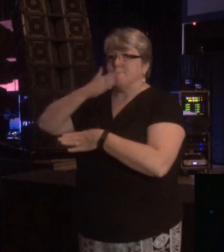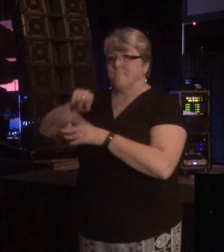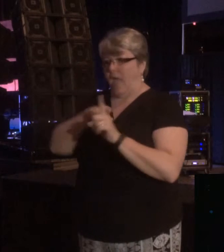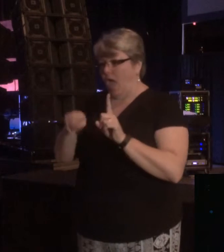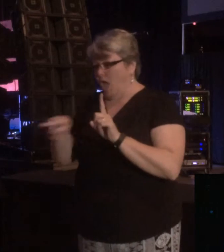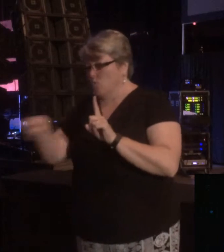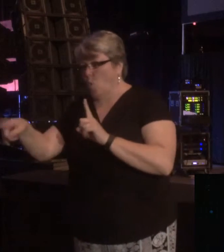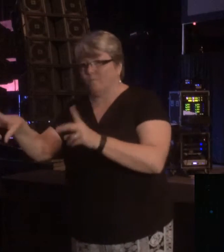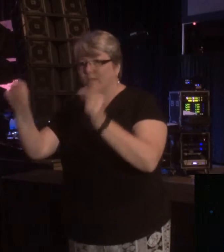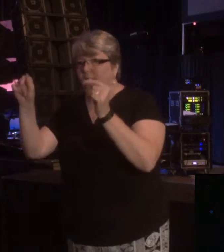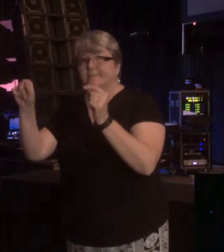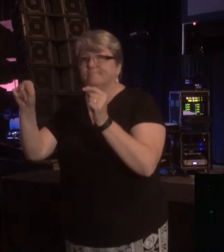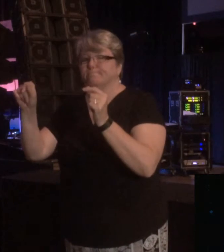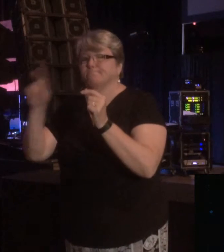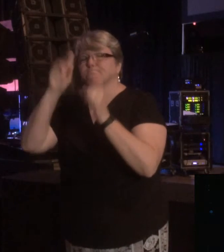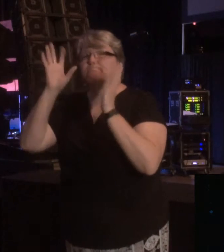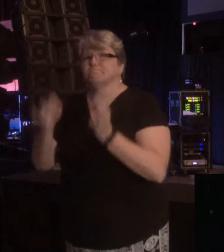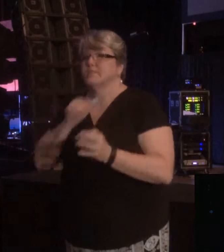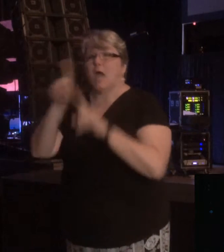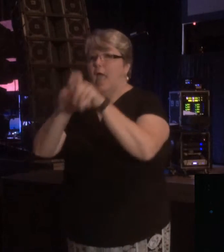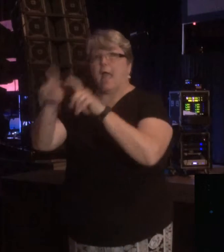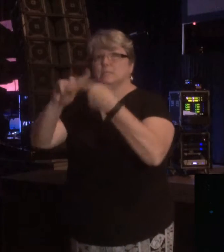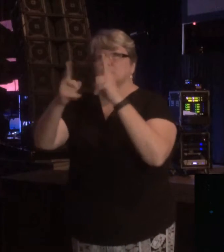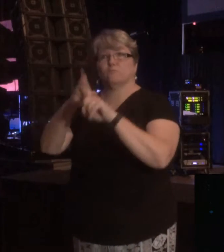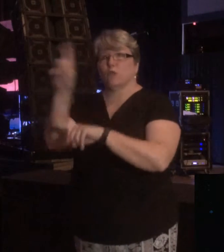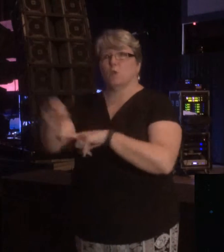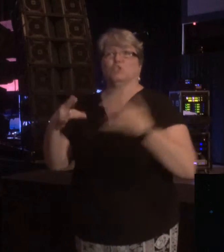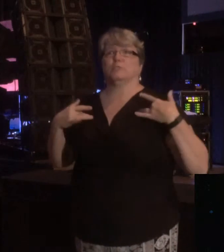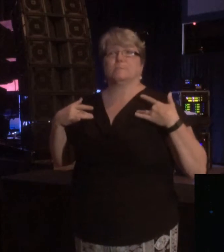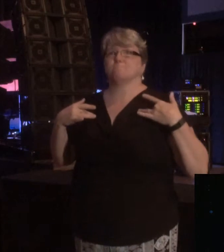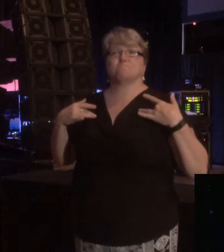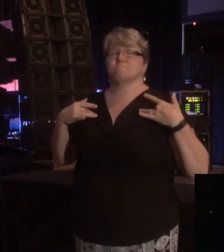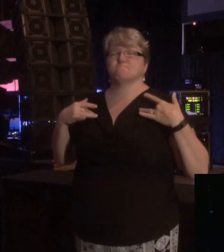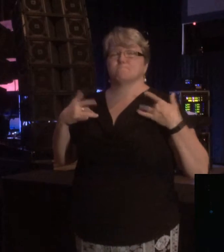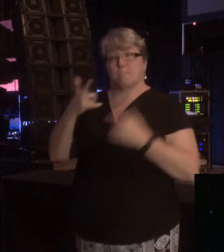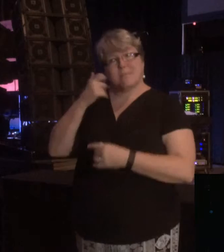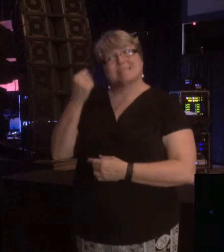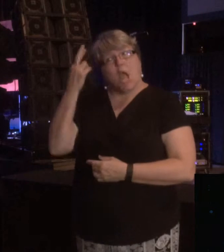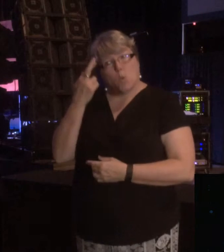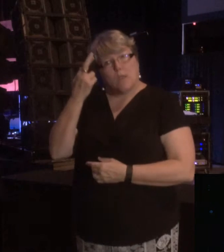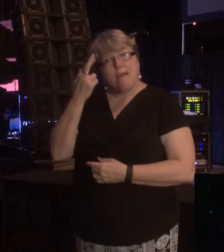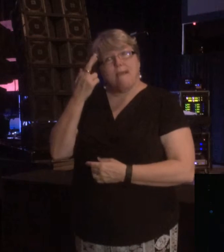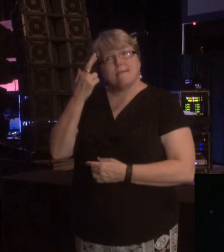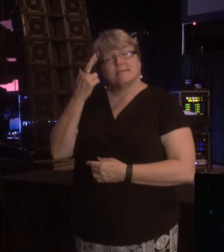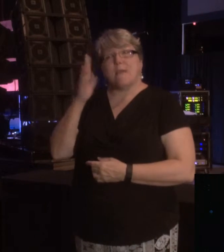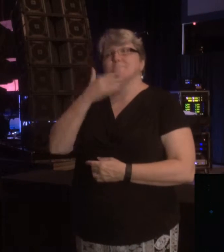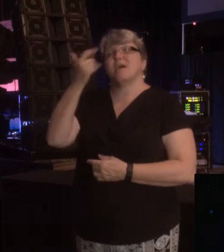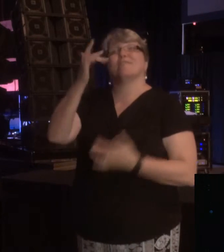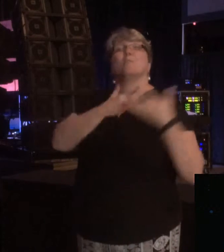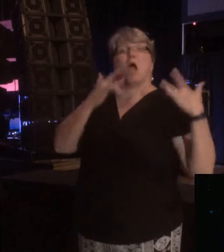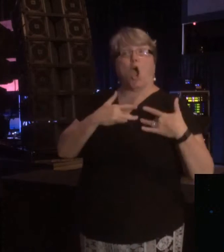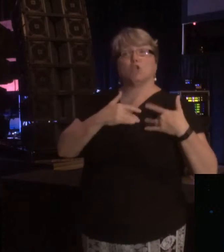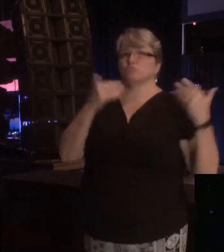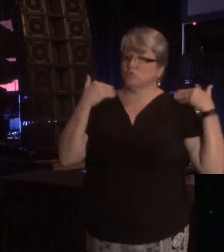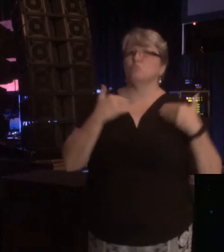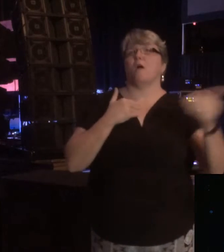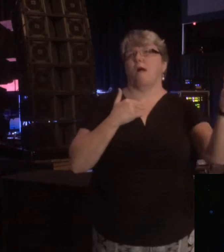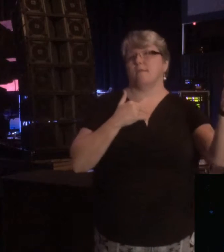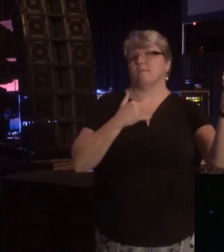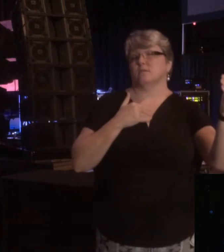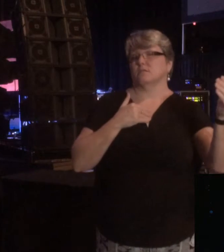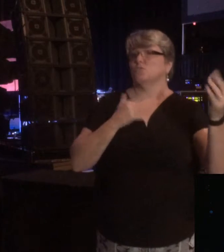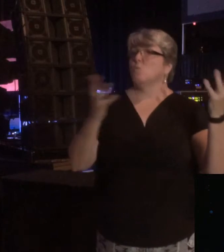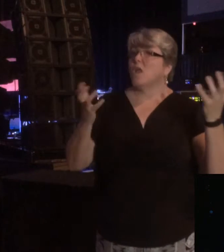have to address. Yeah. And so for me, I realized I have some serious trust issues that I think stem from coming